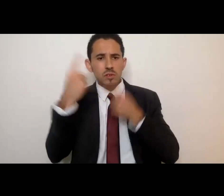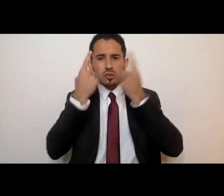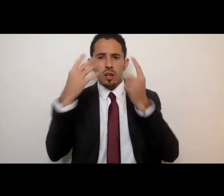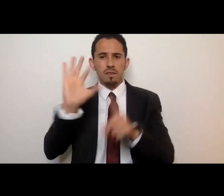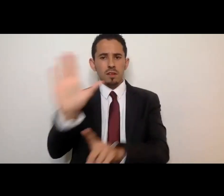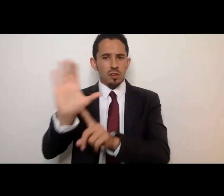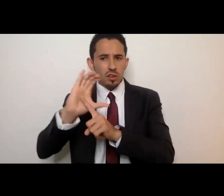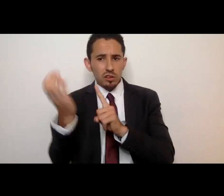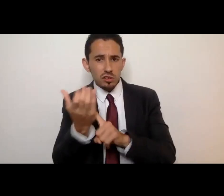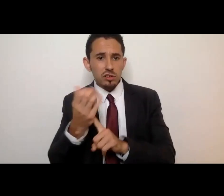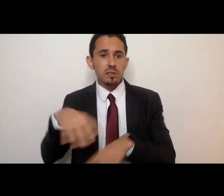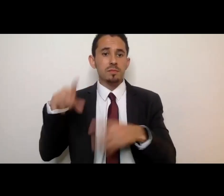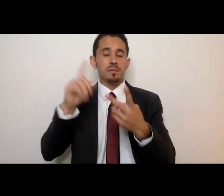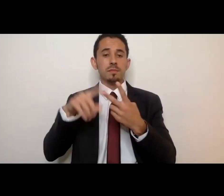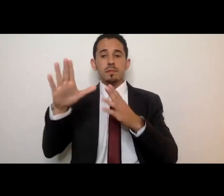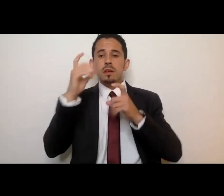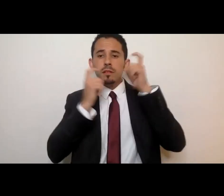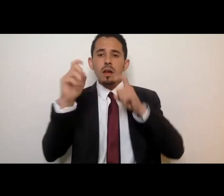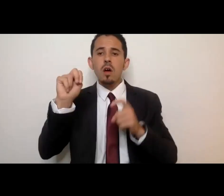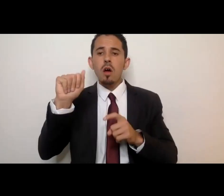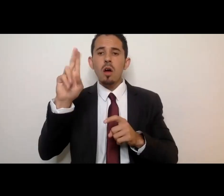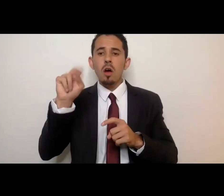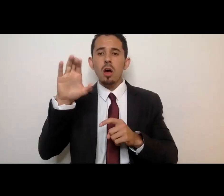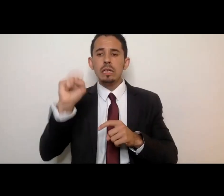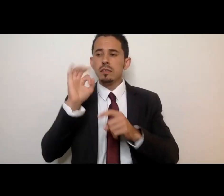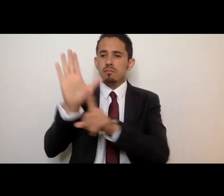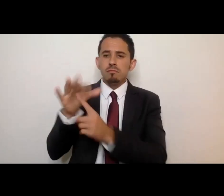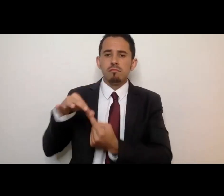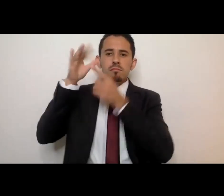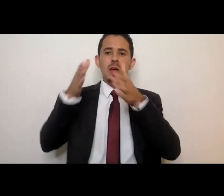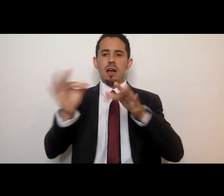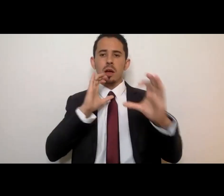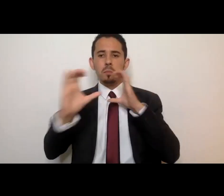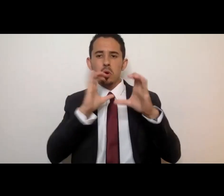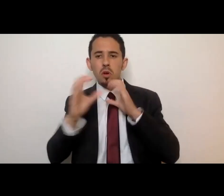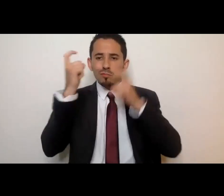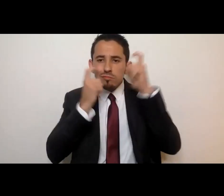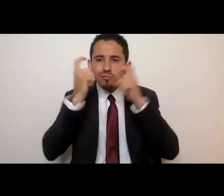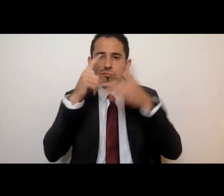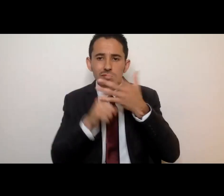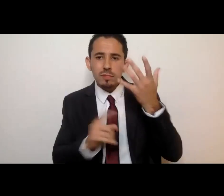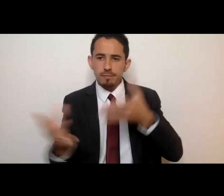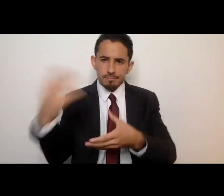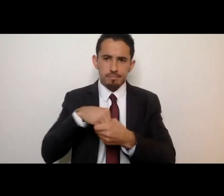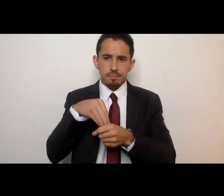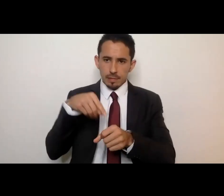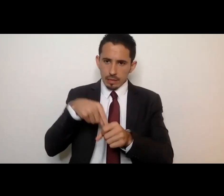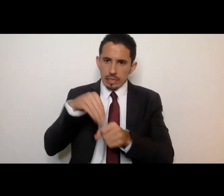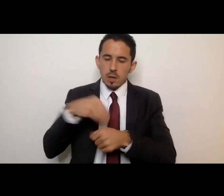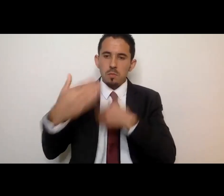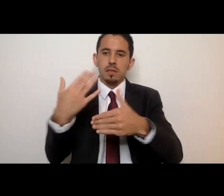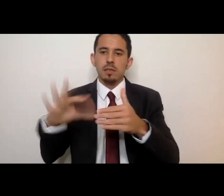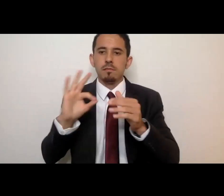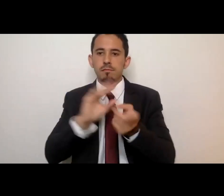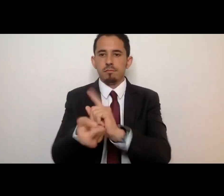diseases. We need to be considerate of deaf people's culture, their nuances, and the specific ways that they communicate